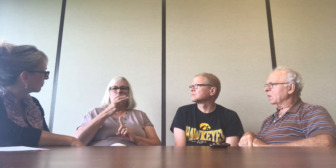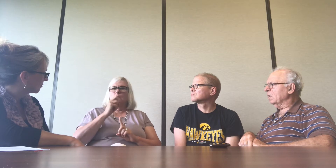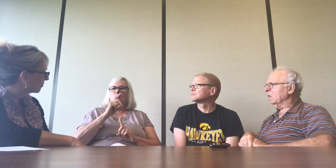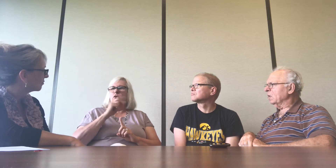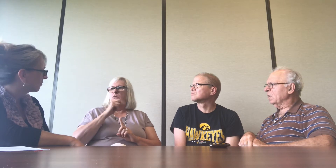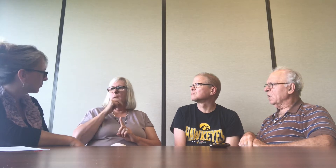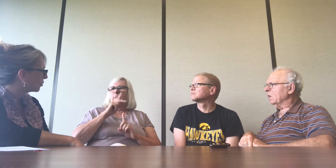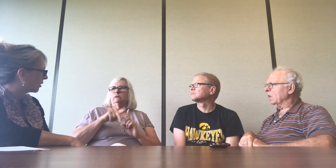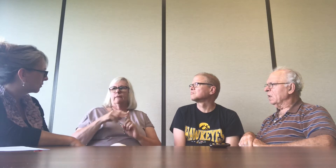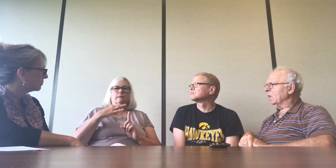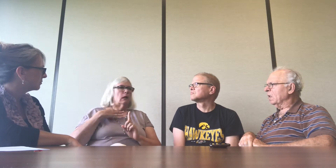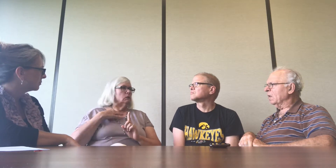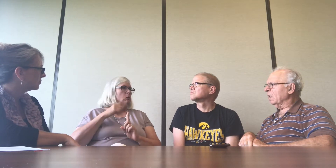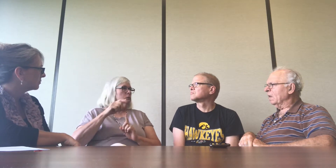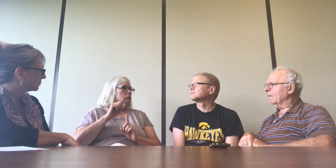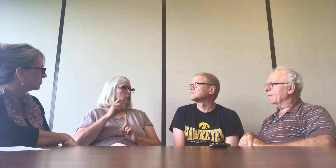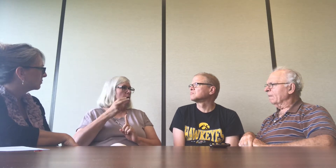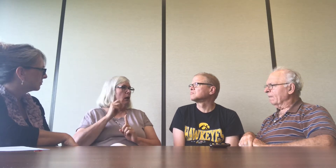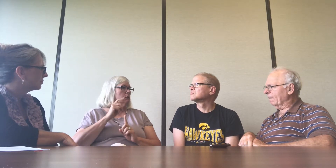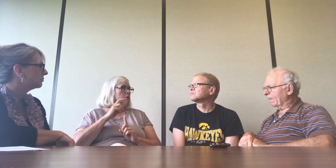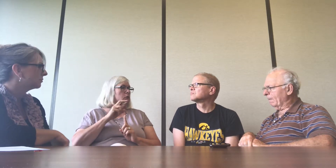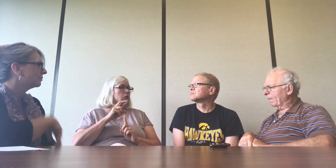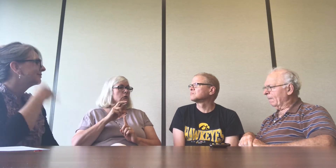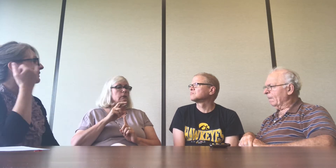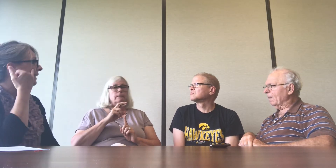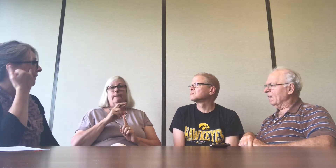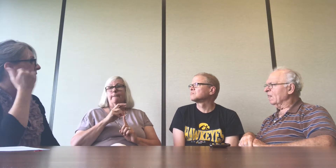is the person forced to go to the shelter, or do they go voluntarily?